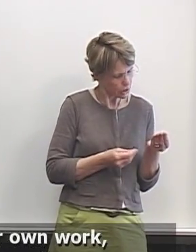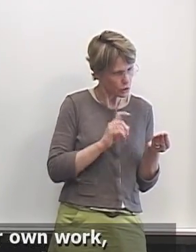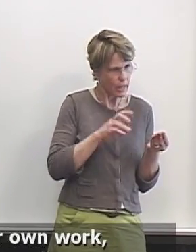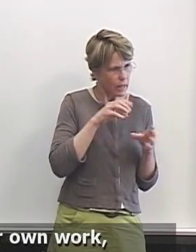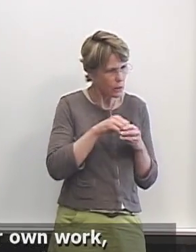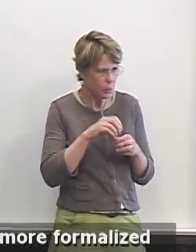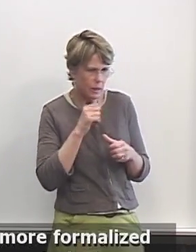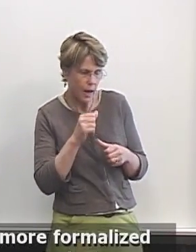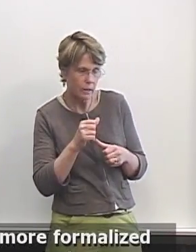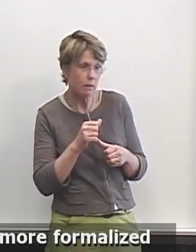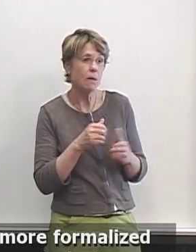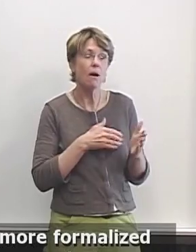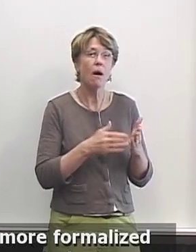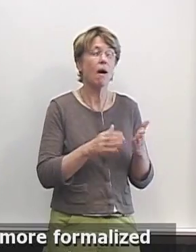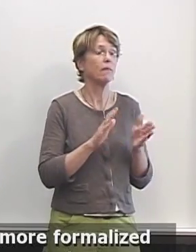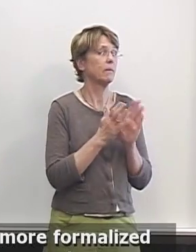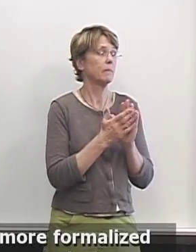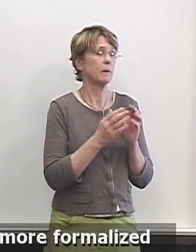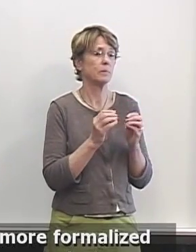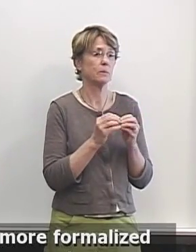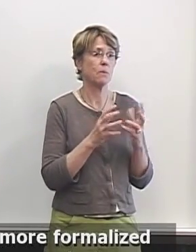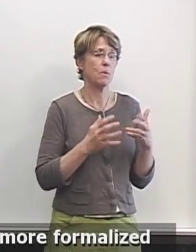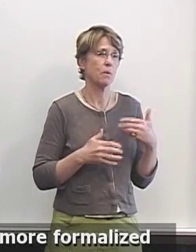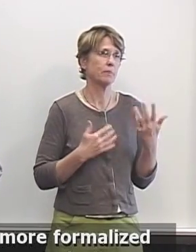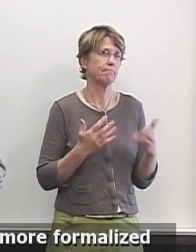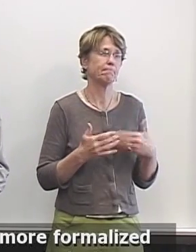And very often this becomes more